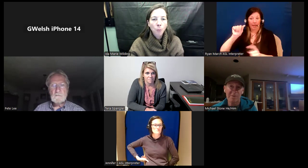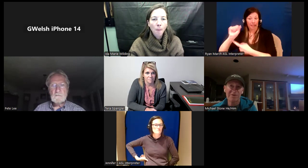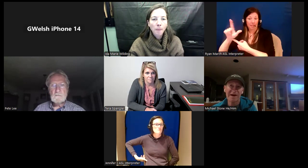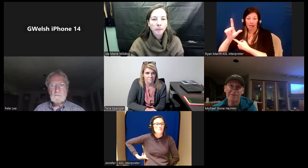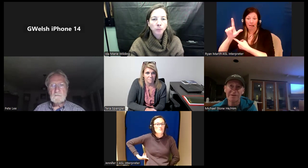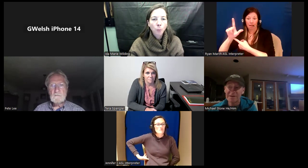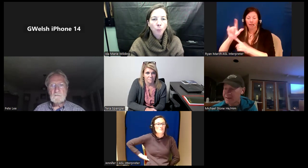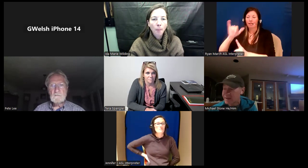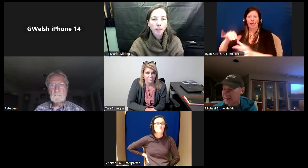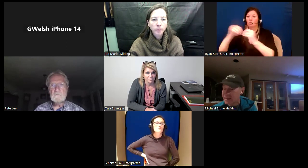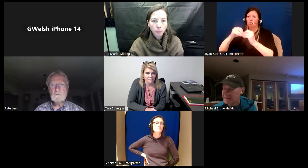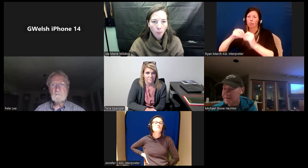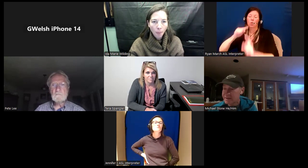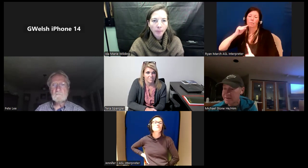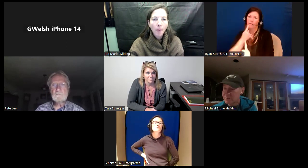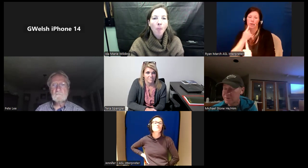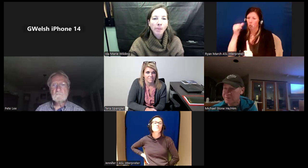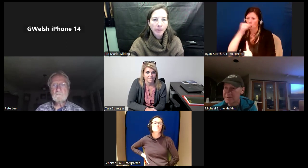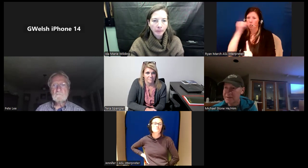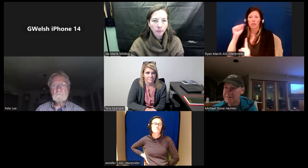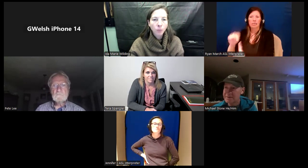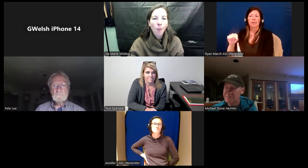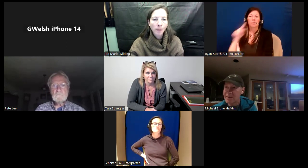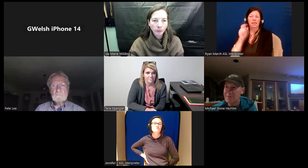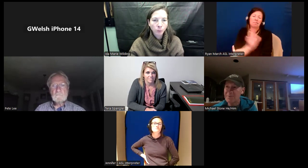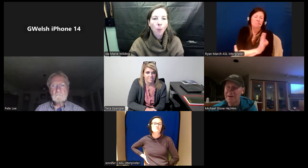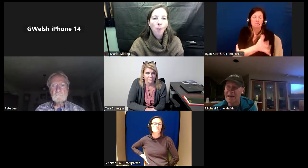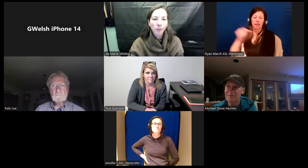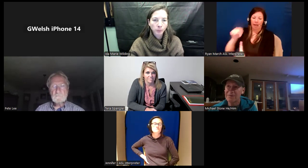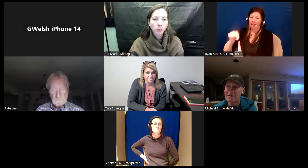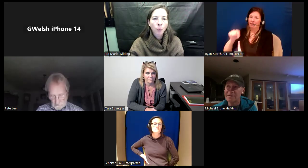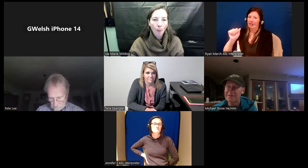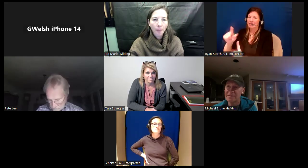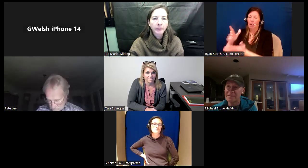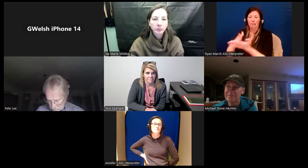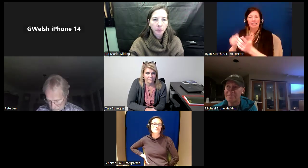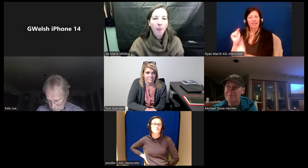far more profound, and will probably have